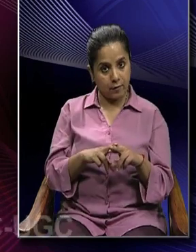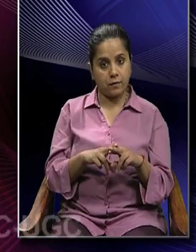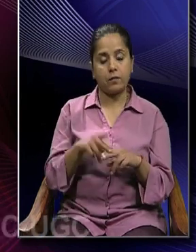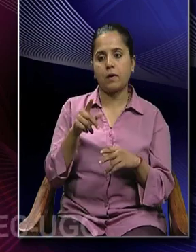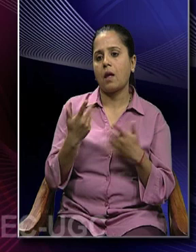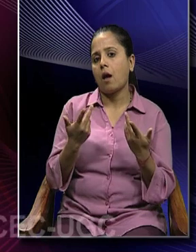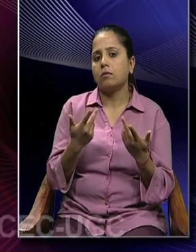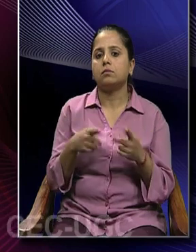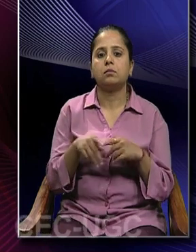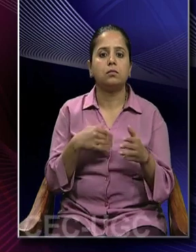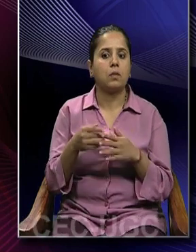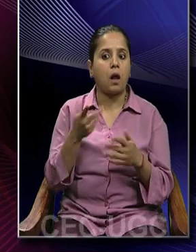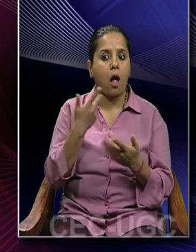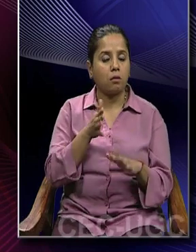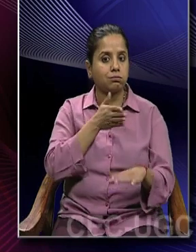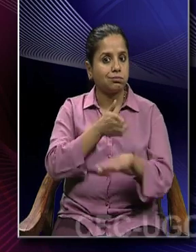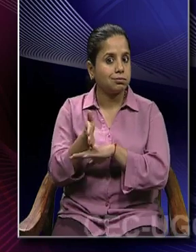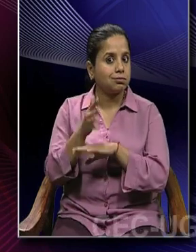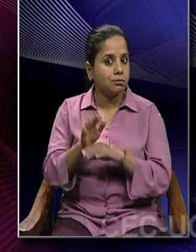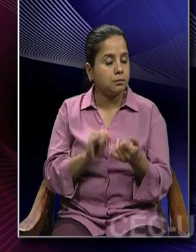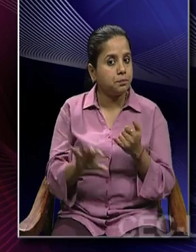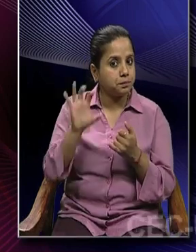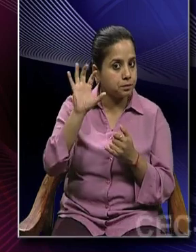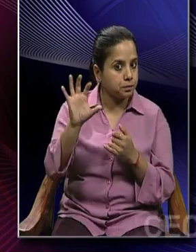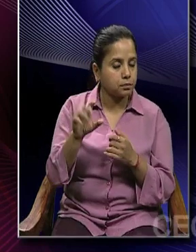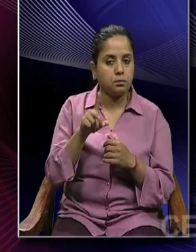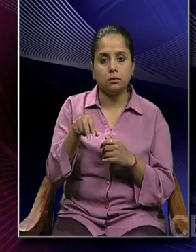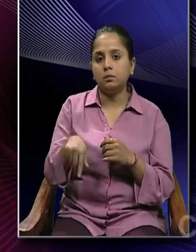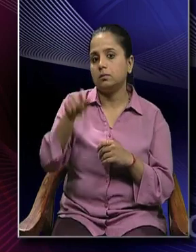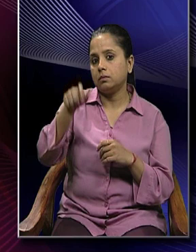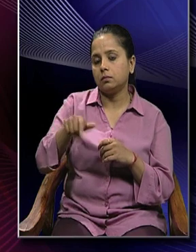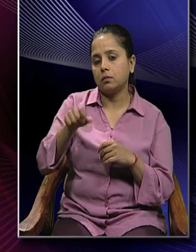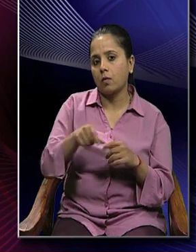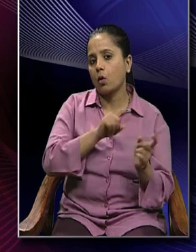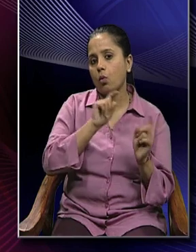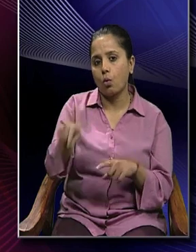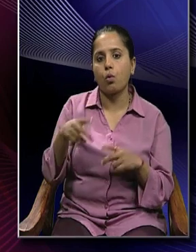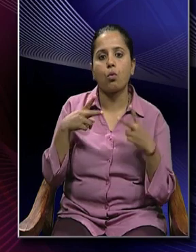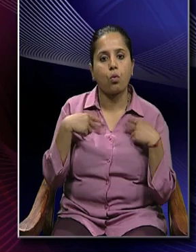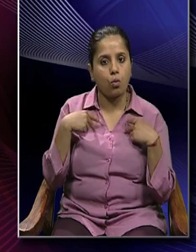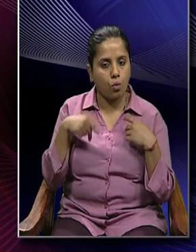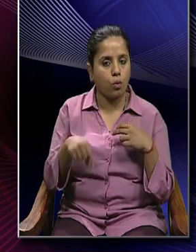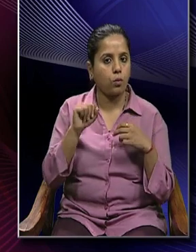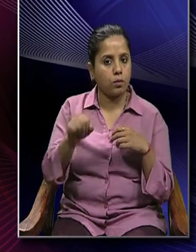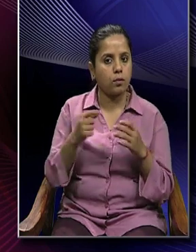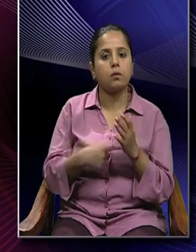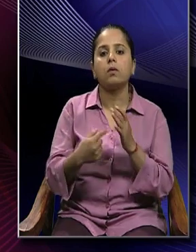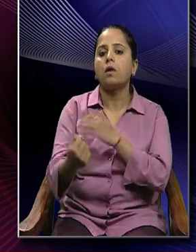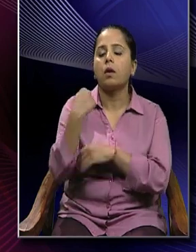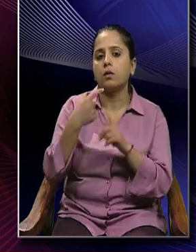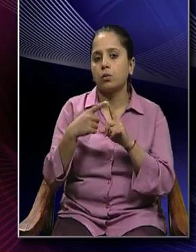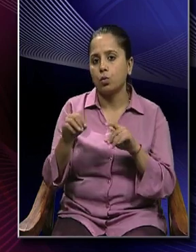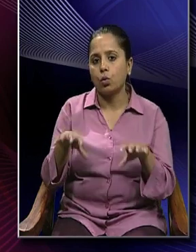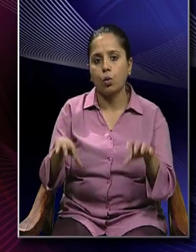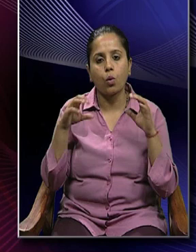any way infringed by the state, then the individuals can go to court in the framework of the right to constitutional